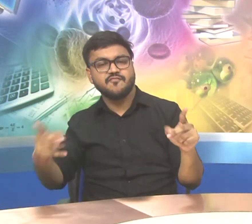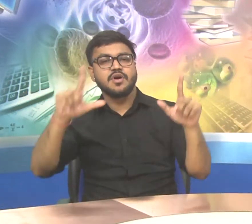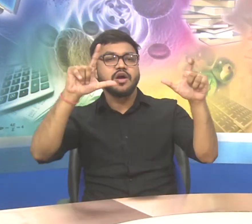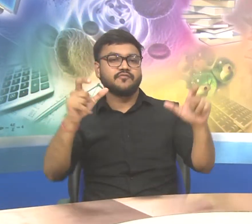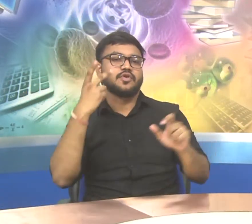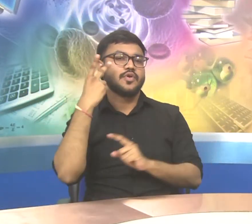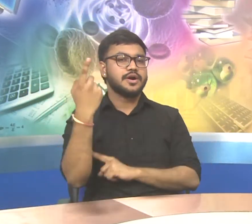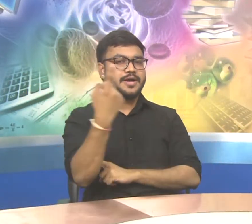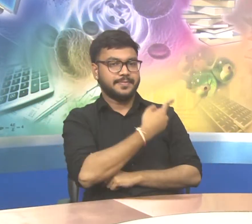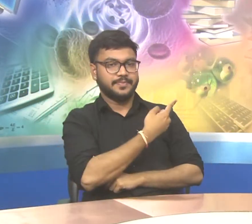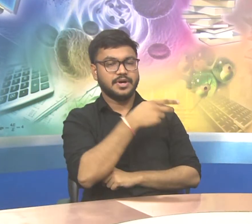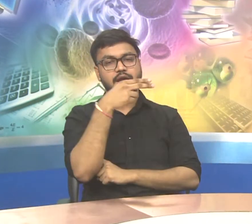etc.